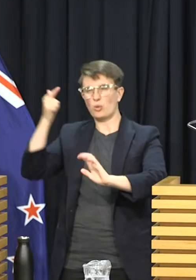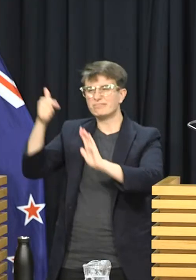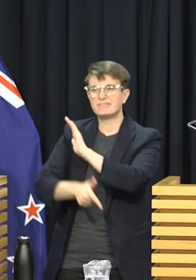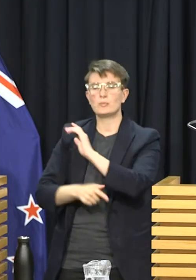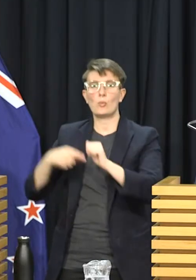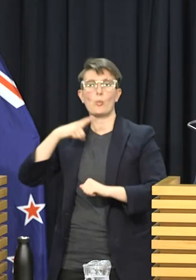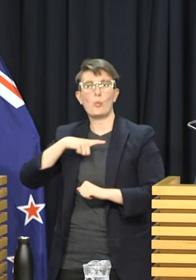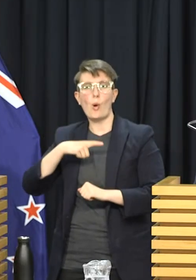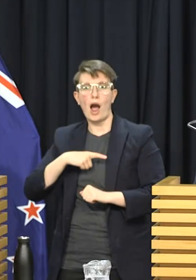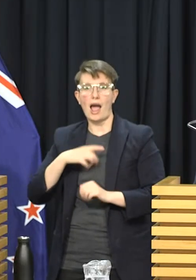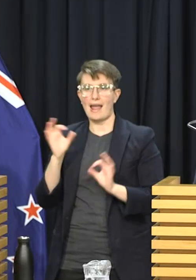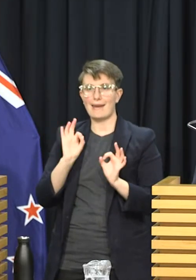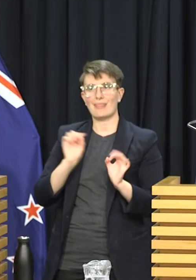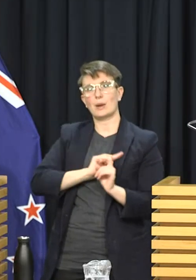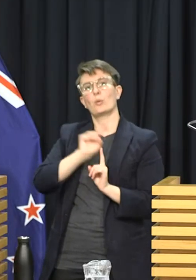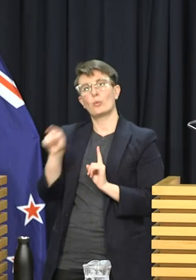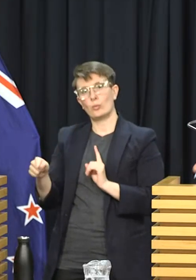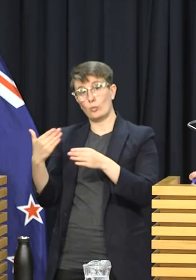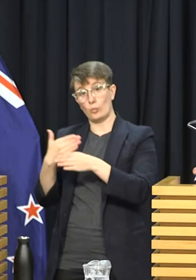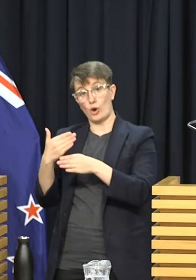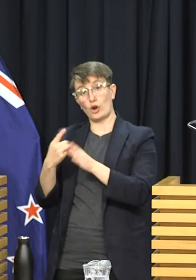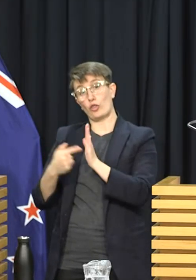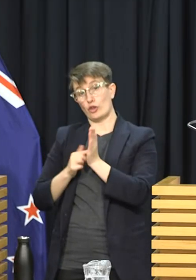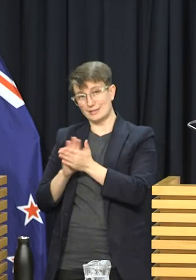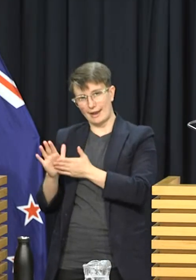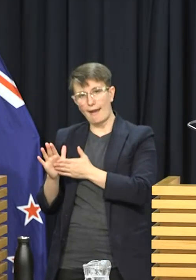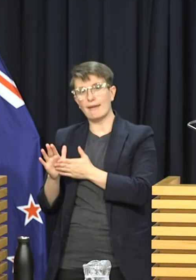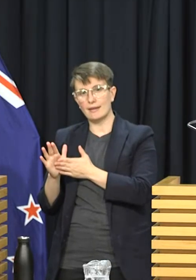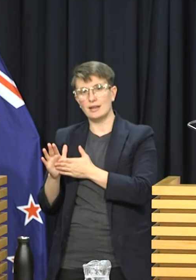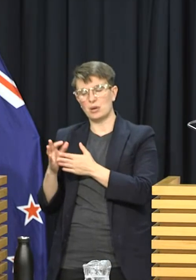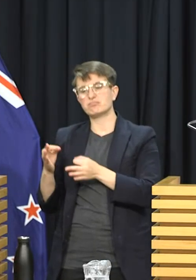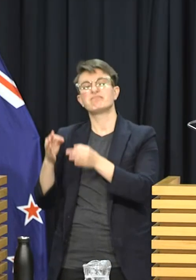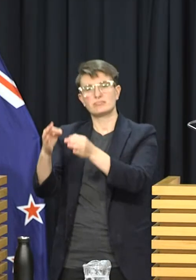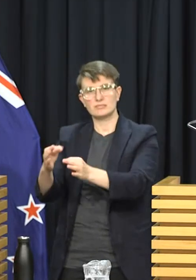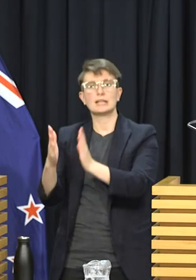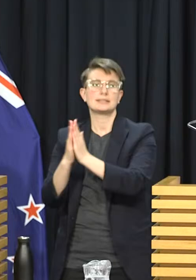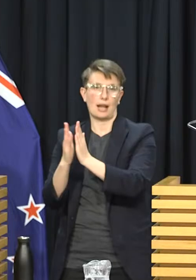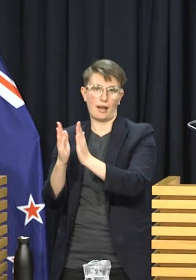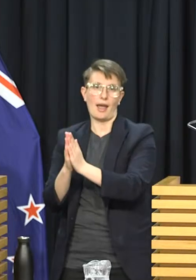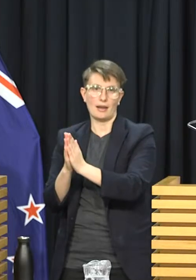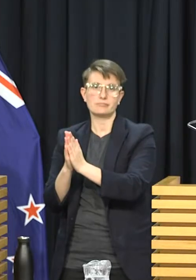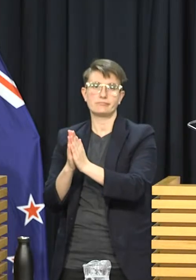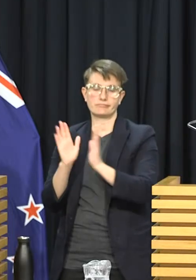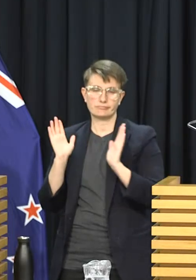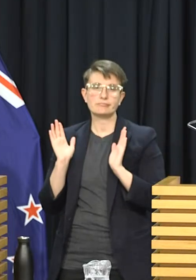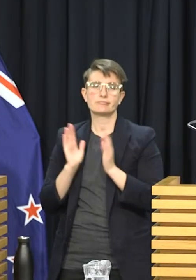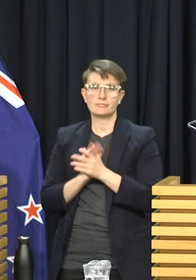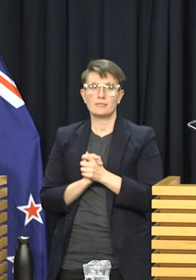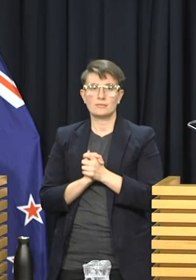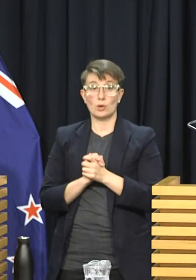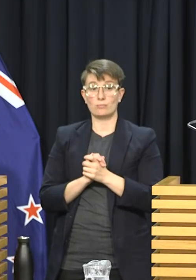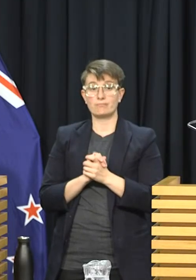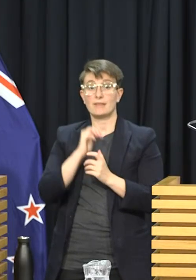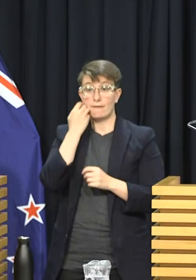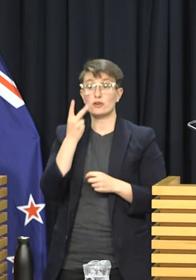who has been regularly swabbed, is on that fortnightly schedule. The other point I did want to make is this case has